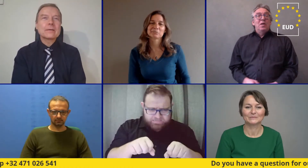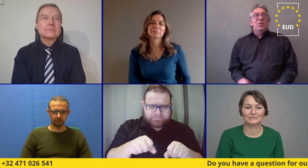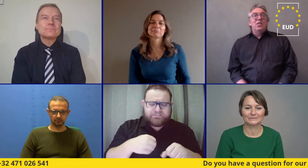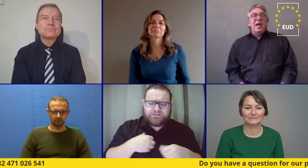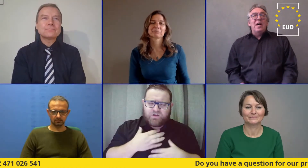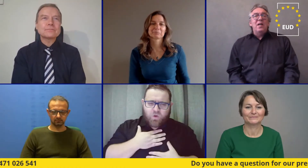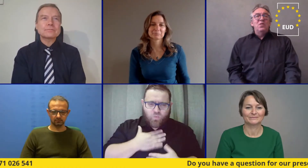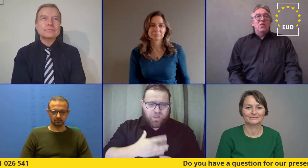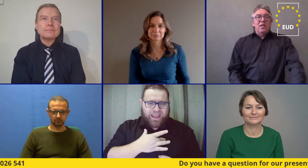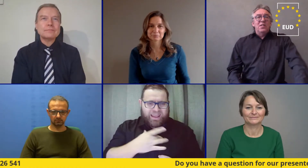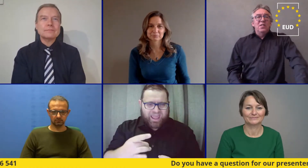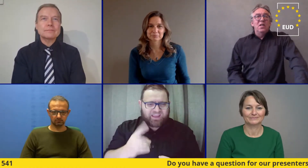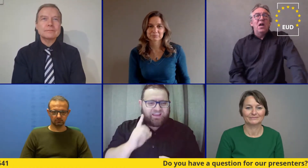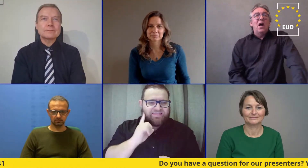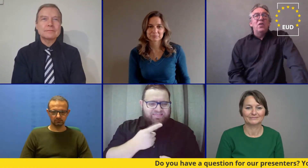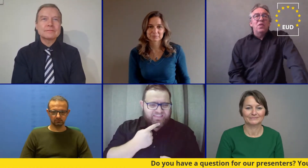just adding to that, I agree.